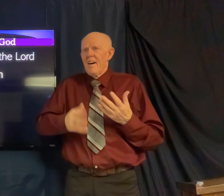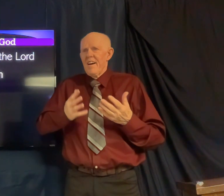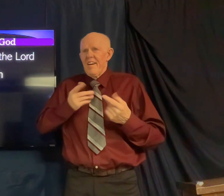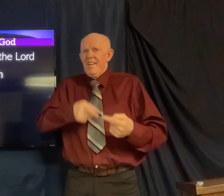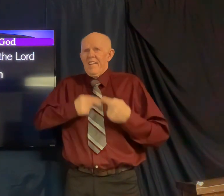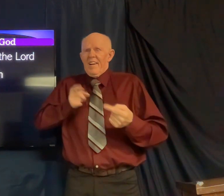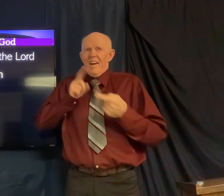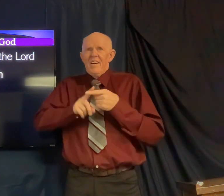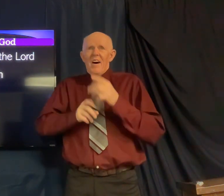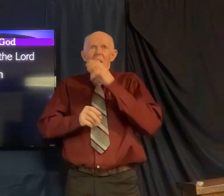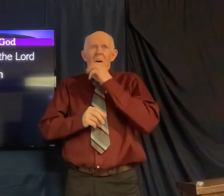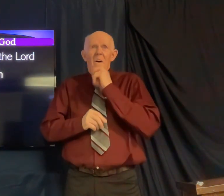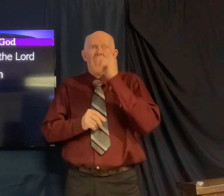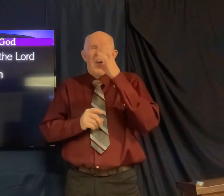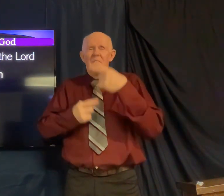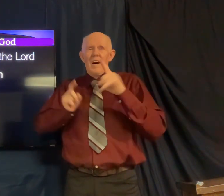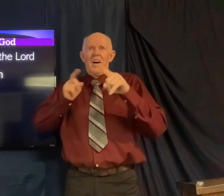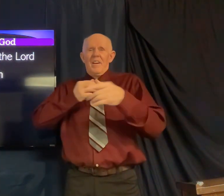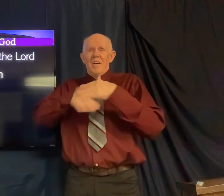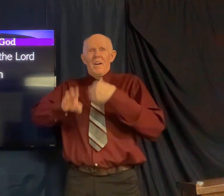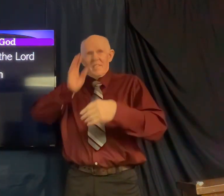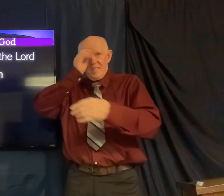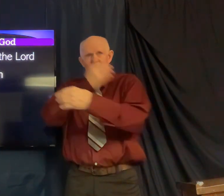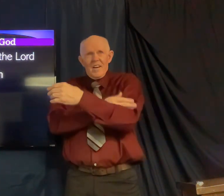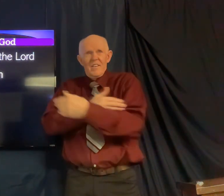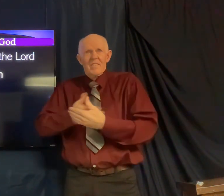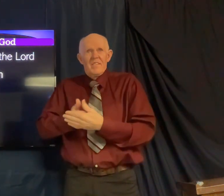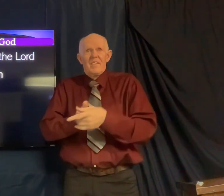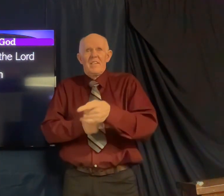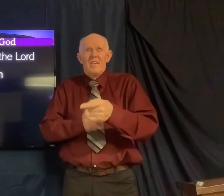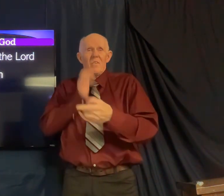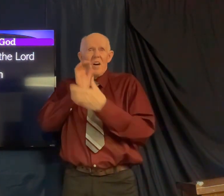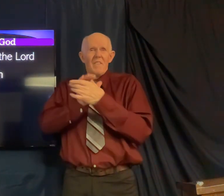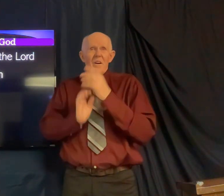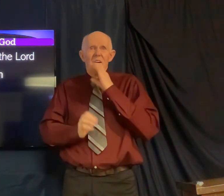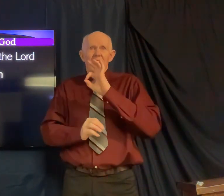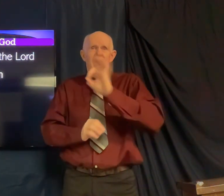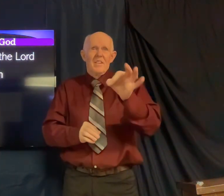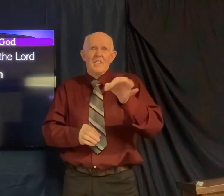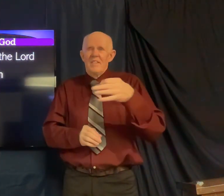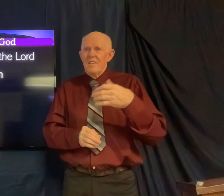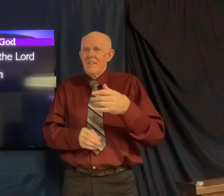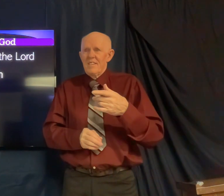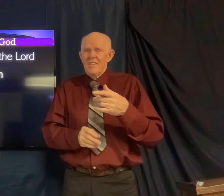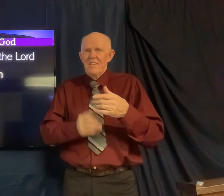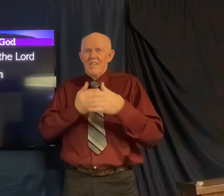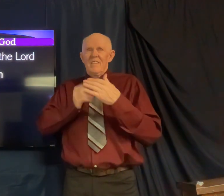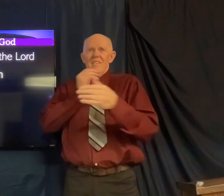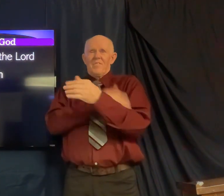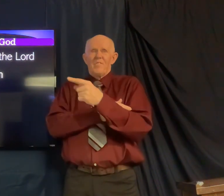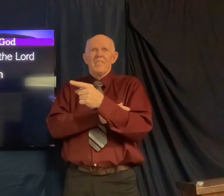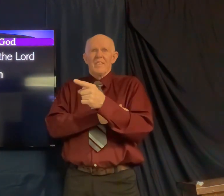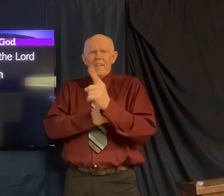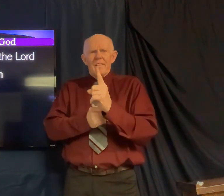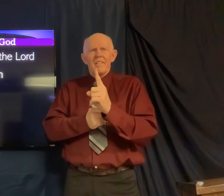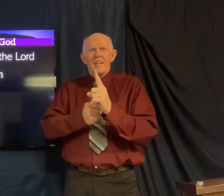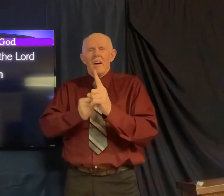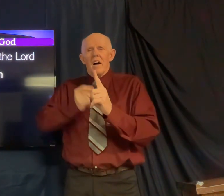God had told him he would be the father of many nations, and he was 100 years old when finally his son was born. And Sarah was